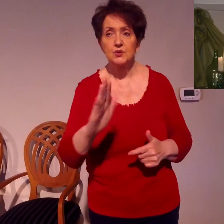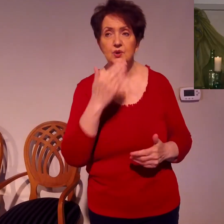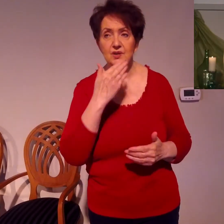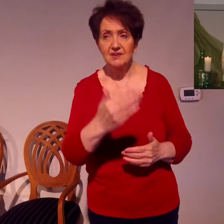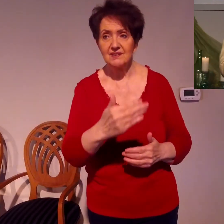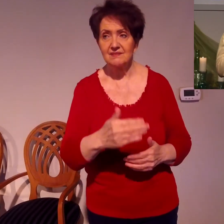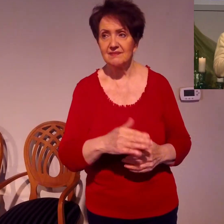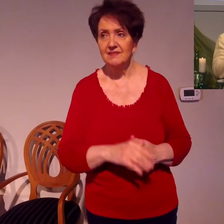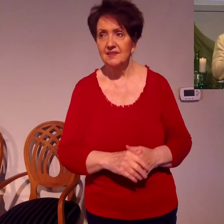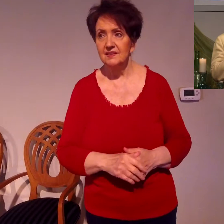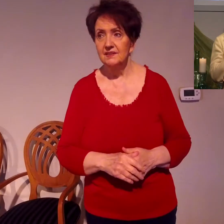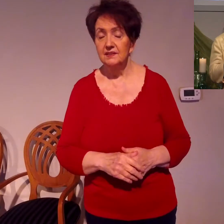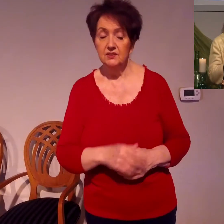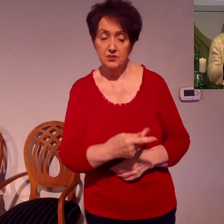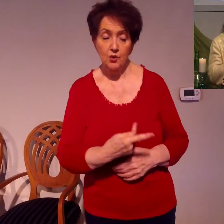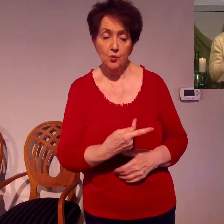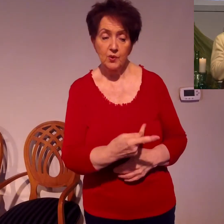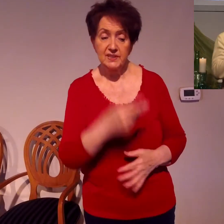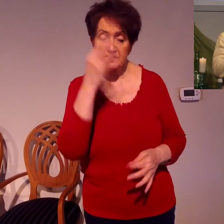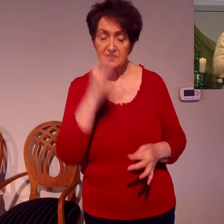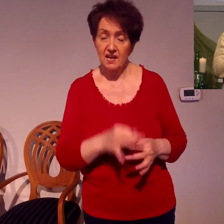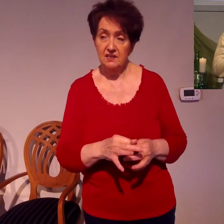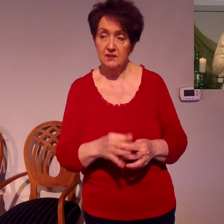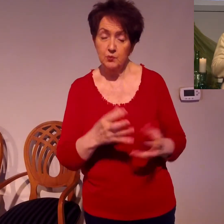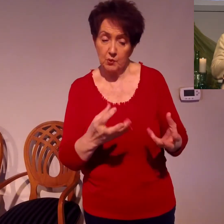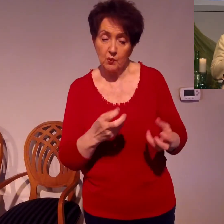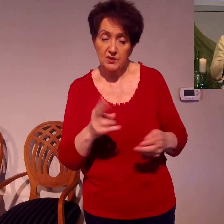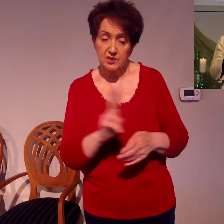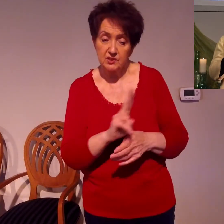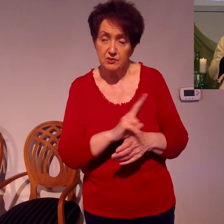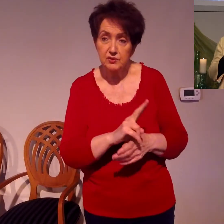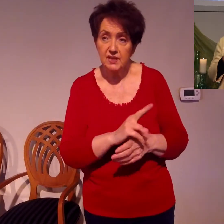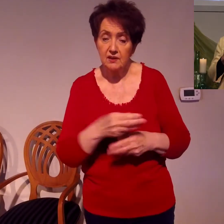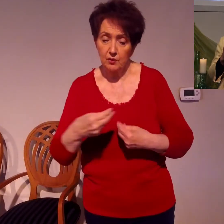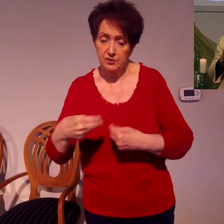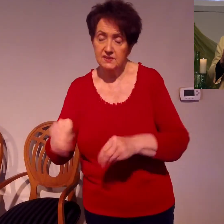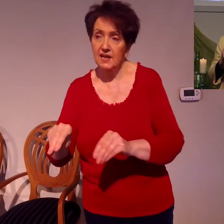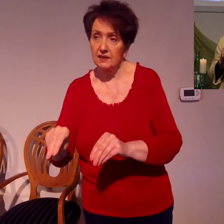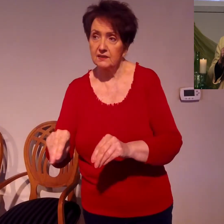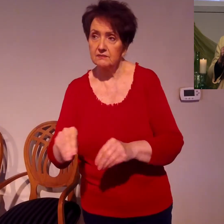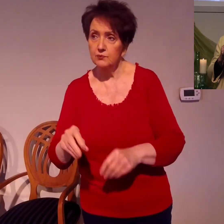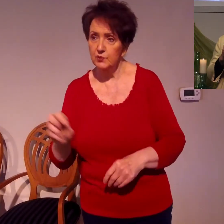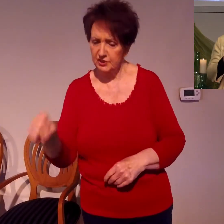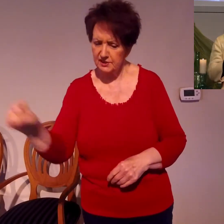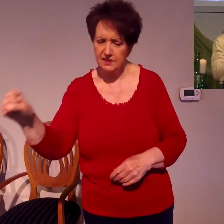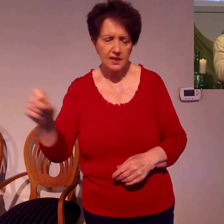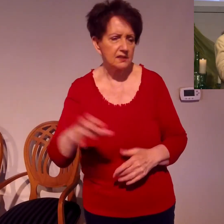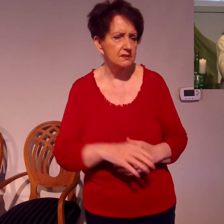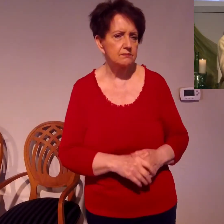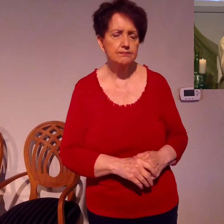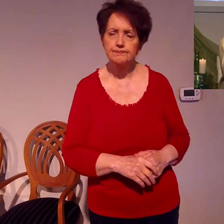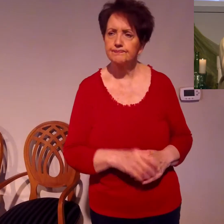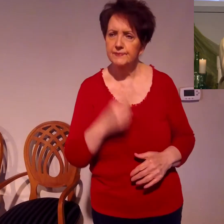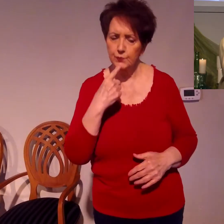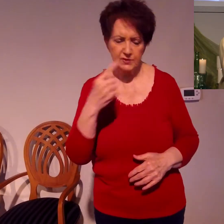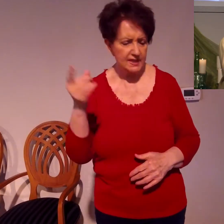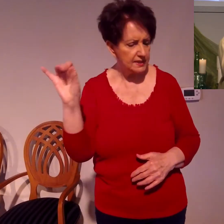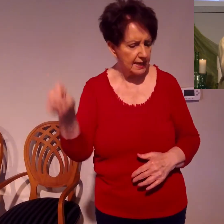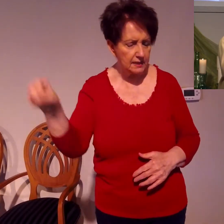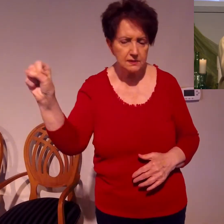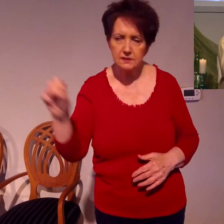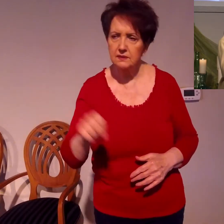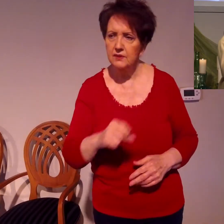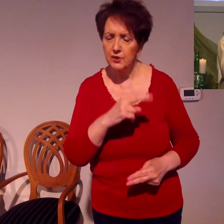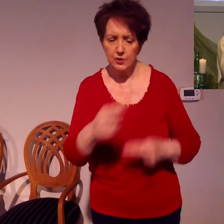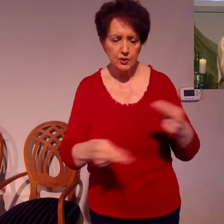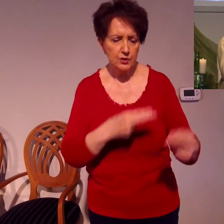So we decided, well, we got to see if we want to use the property or sell the property. We just said yes. When the universe is wanting to